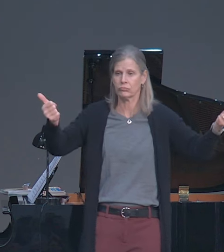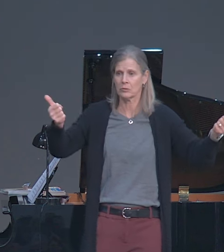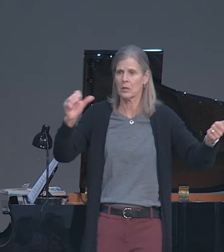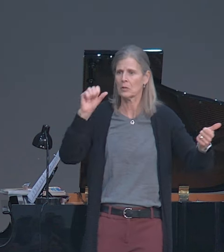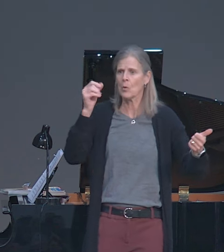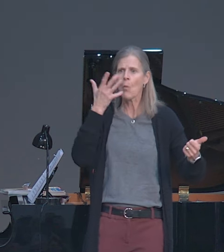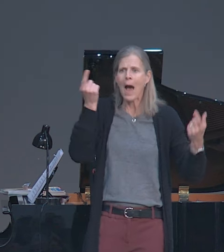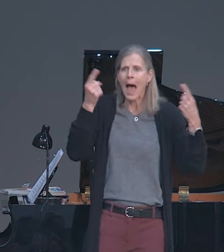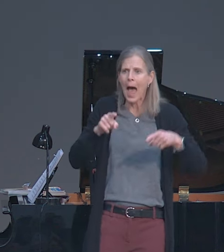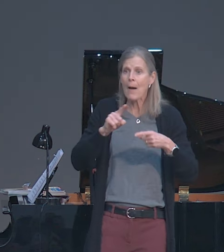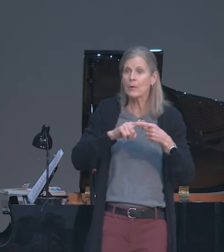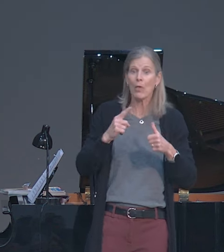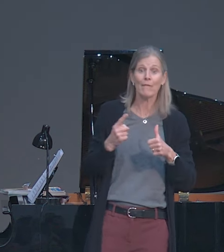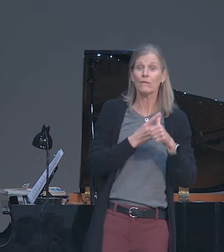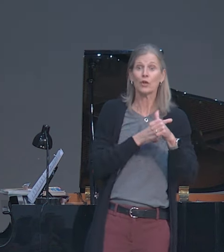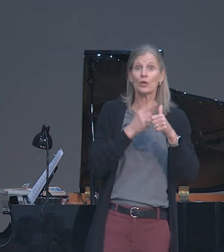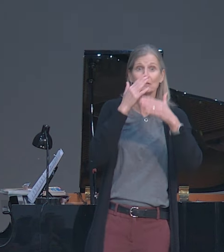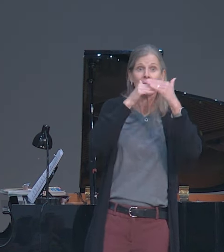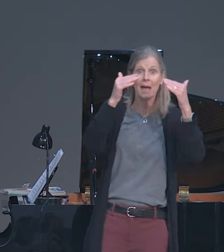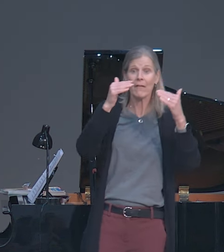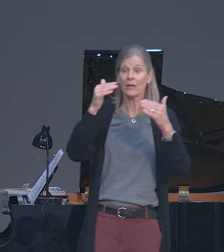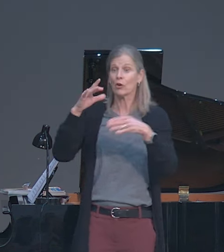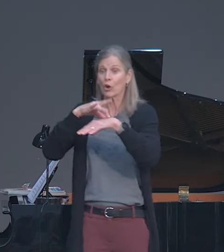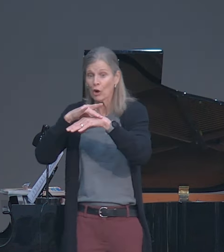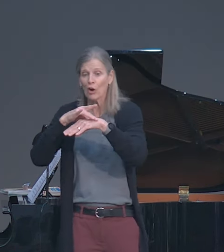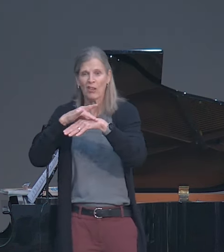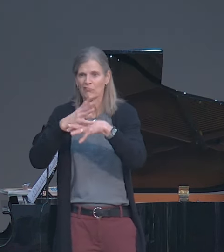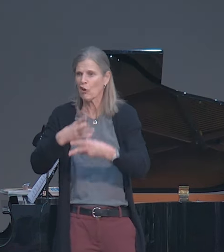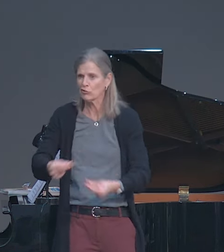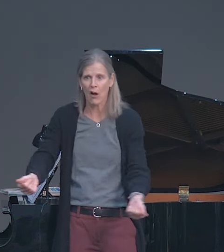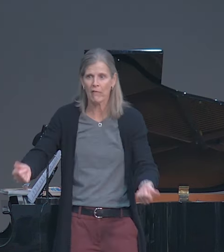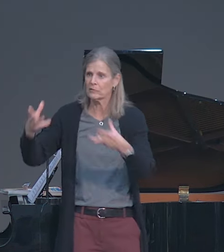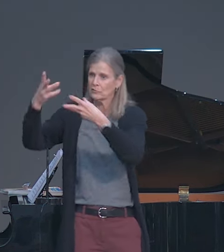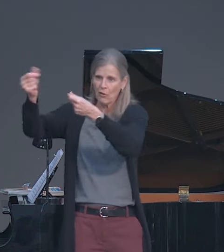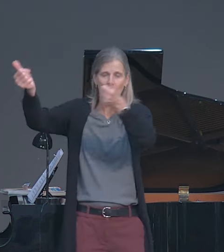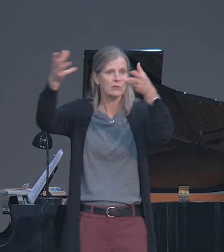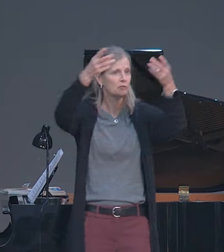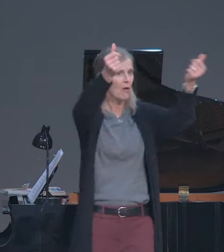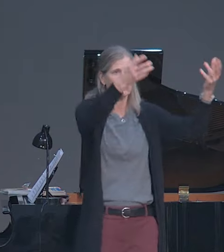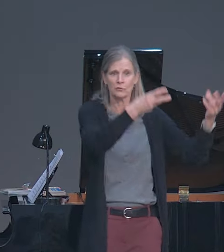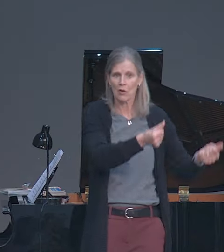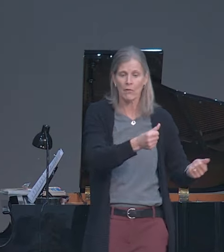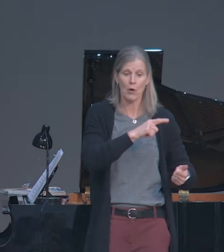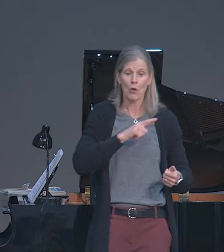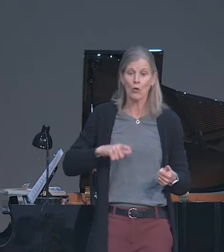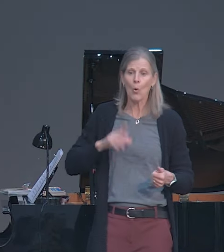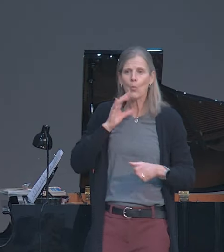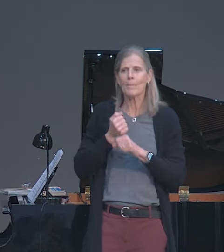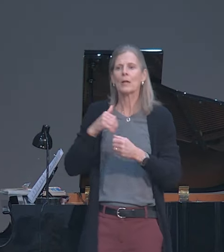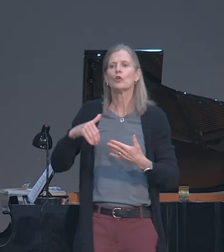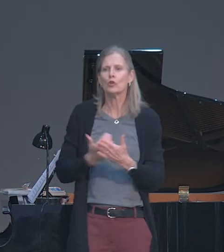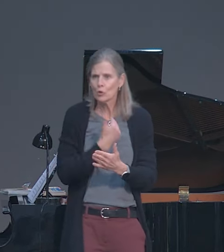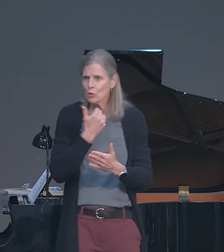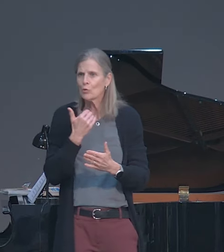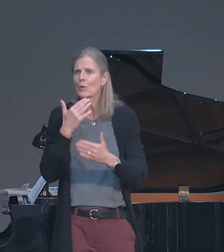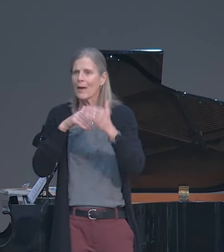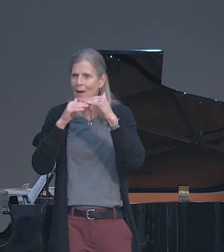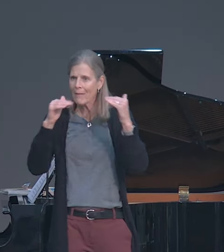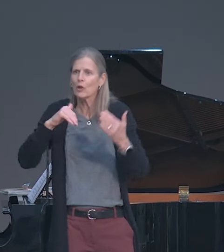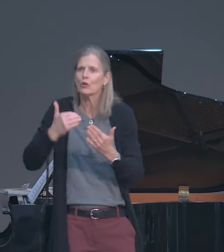going to happen to the first heaven and earth? It's going to be done away with. It's going to dissolve into nothing. And the Lord is going to create a new heaven and a new